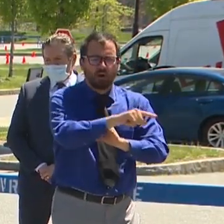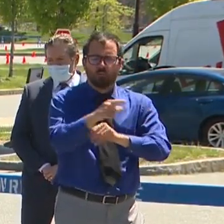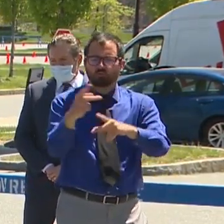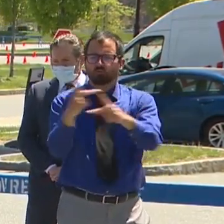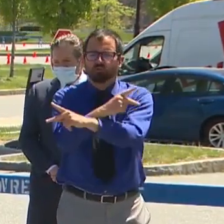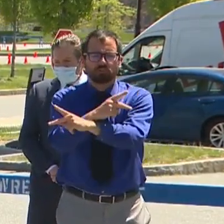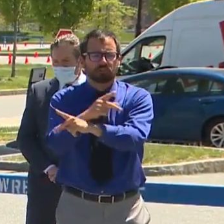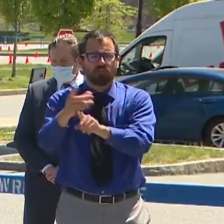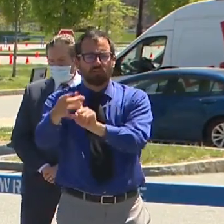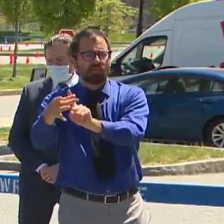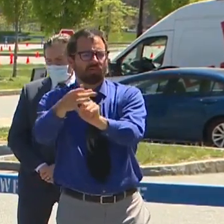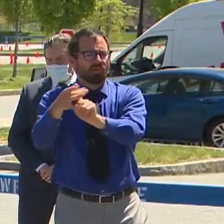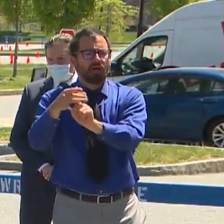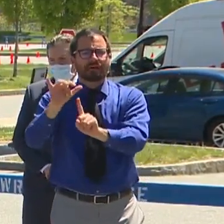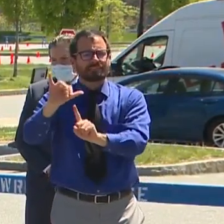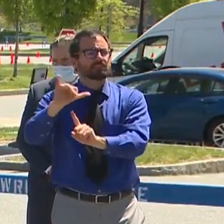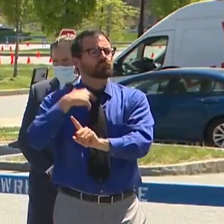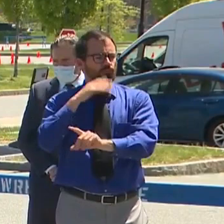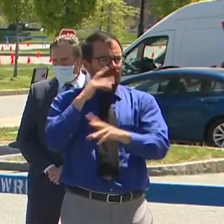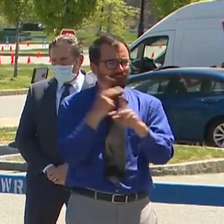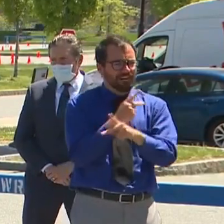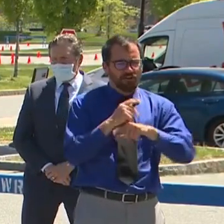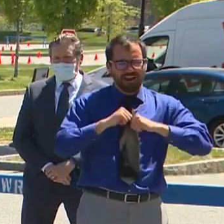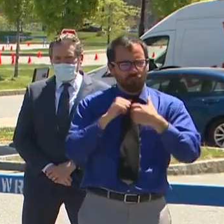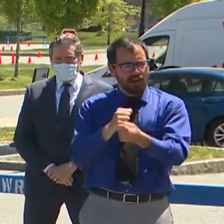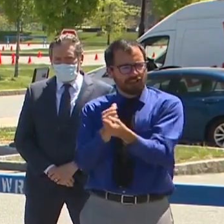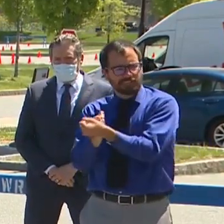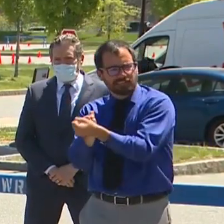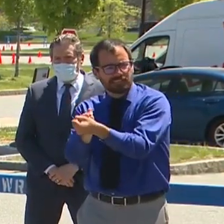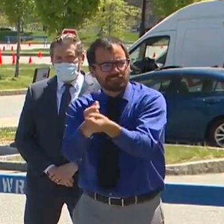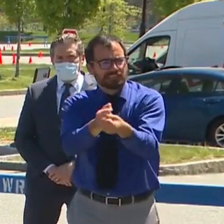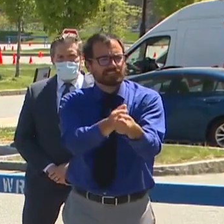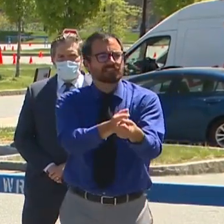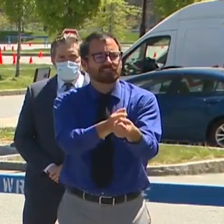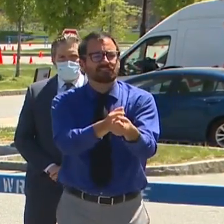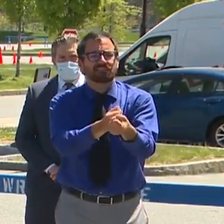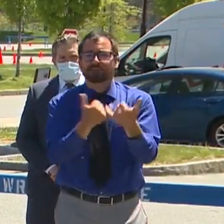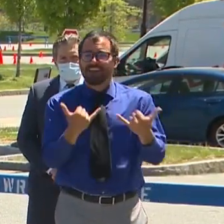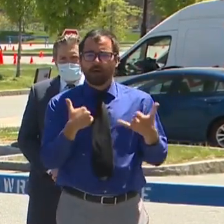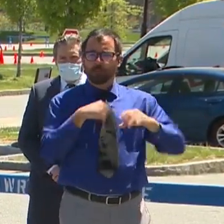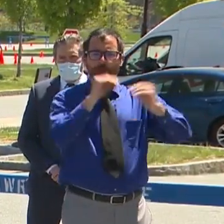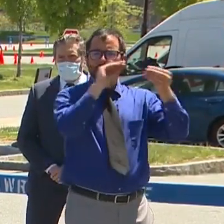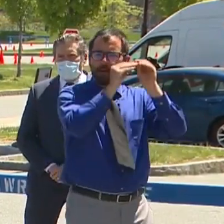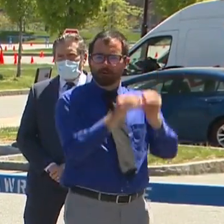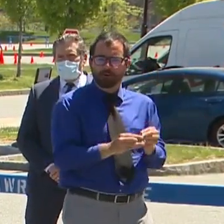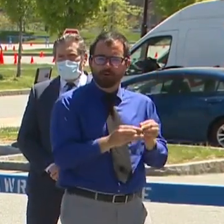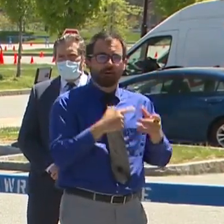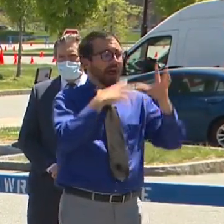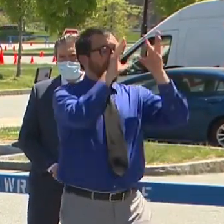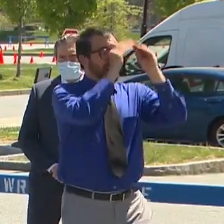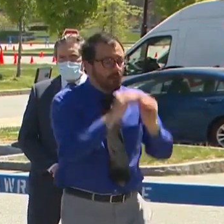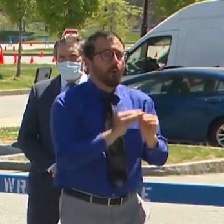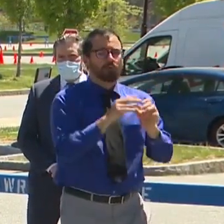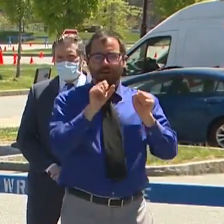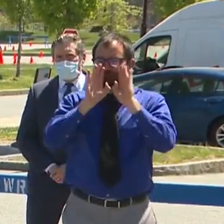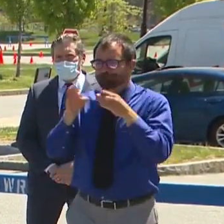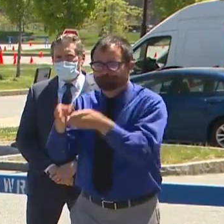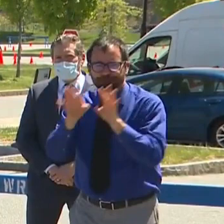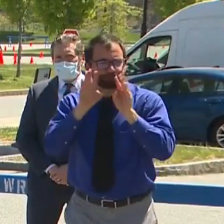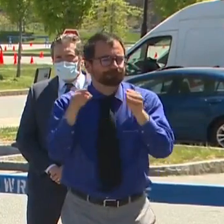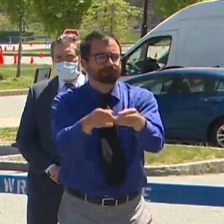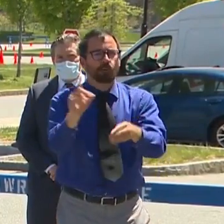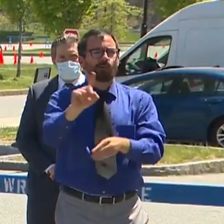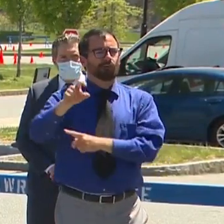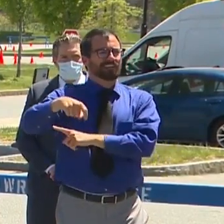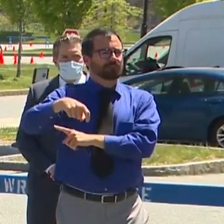in these same communities. I appreciate the healthcare insurance companies for abiding by the Department of Insurance directives